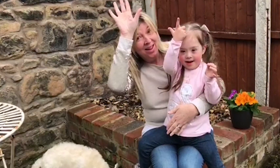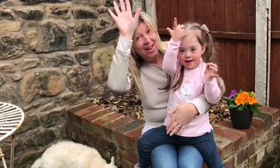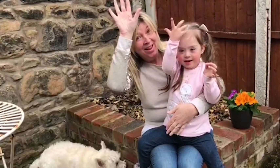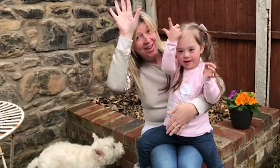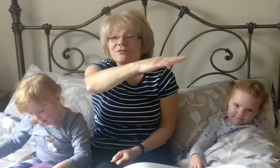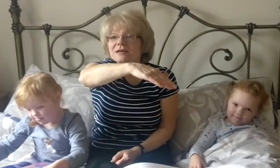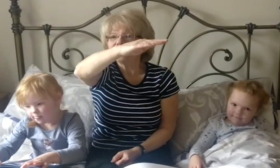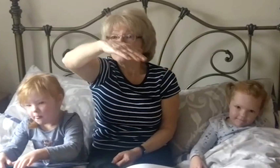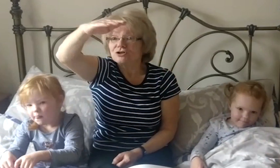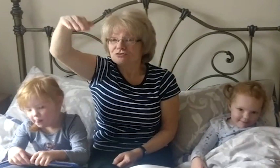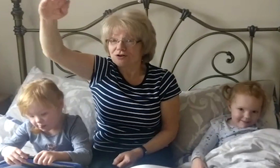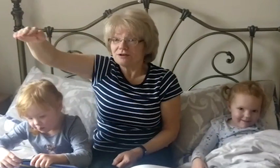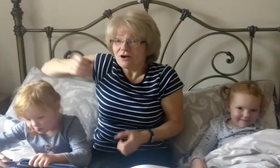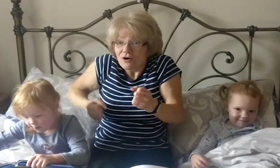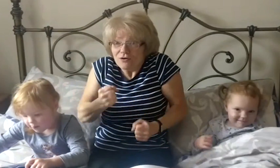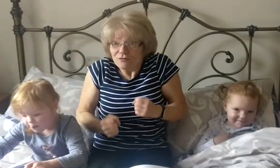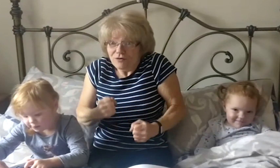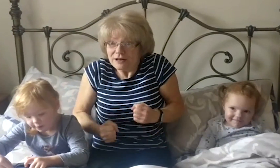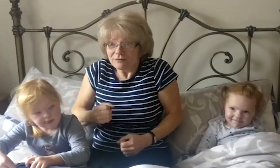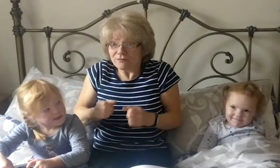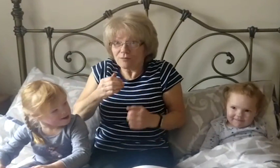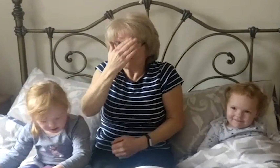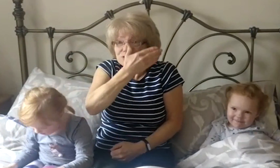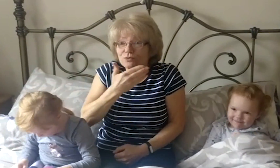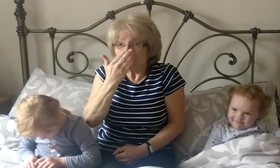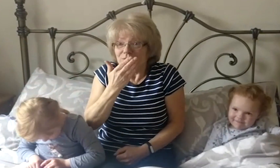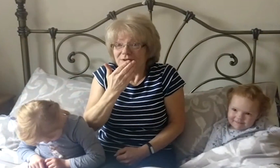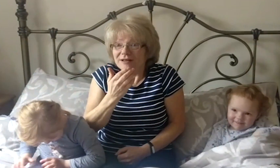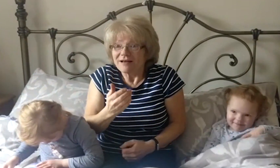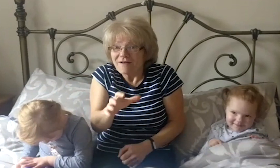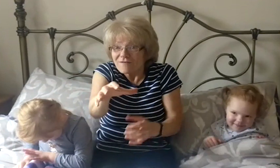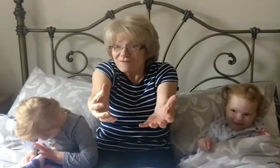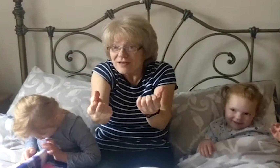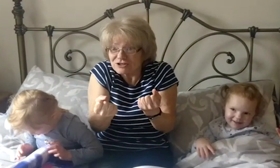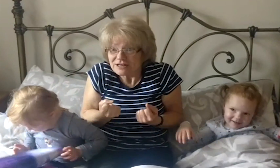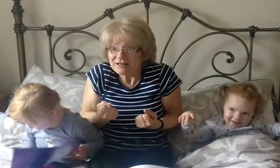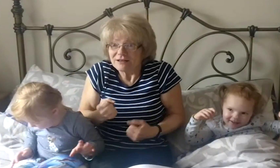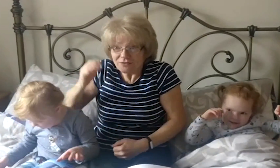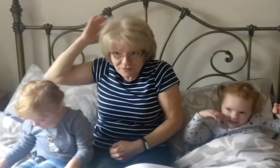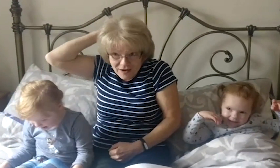whale. These are the children running from school, fetching the